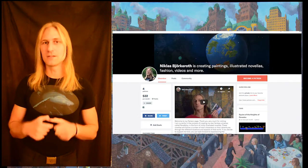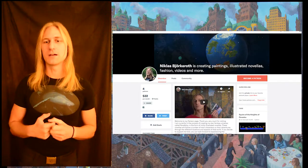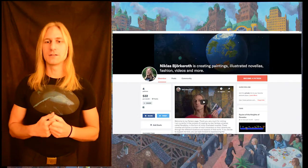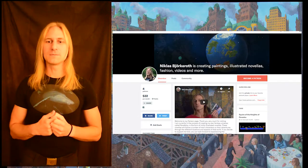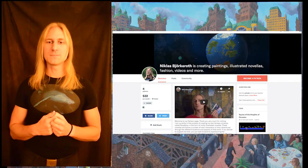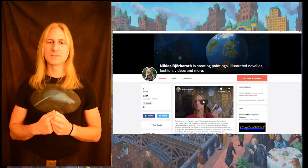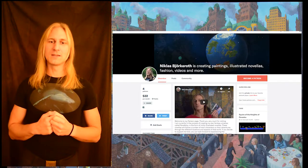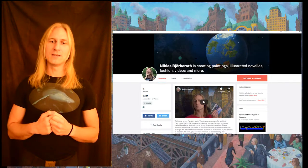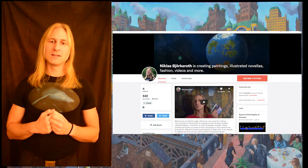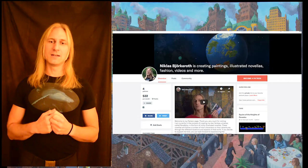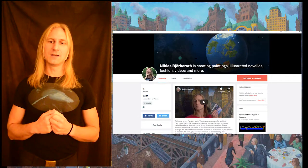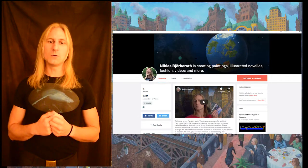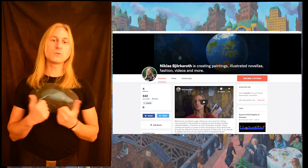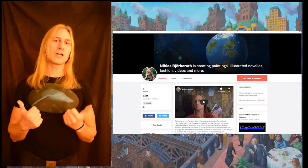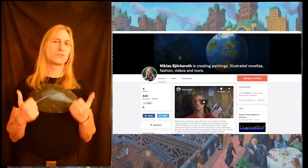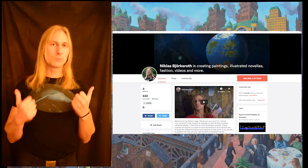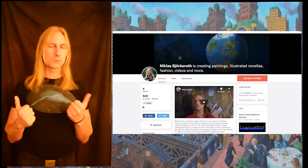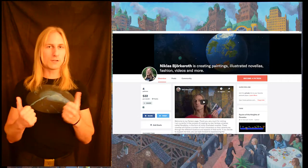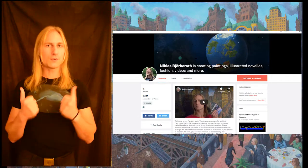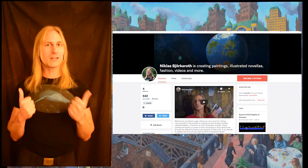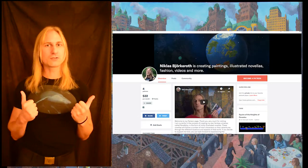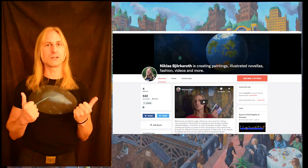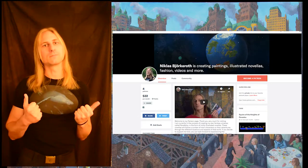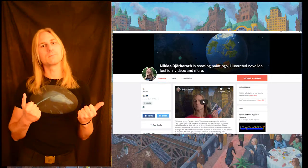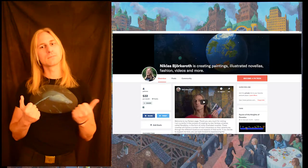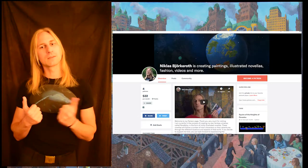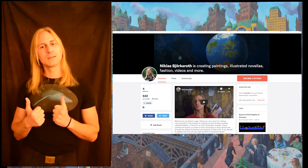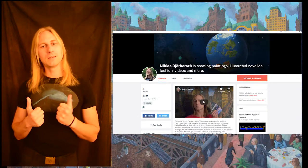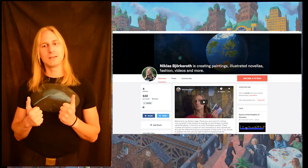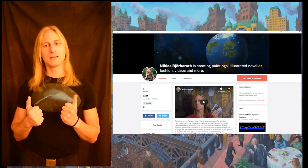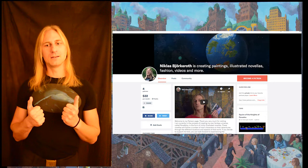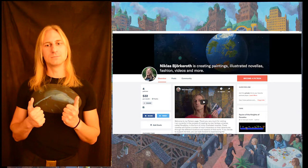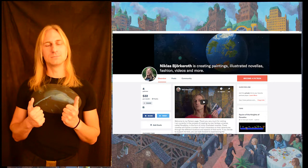also linked down here, where you can support me financially,